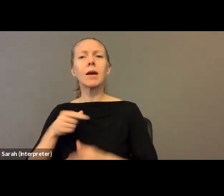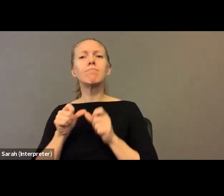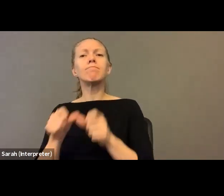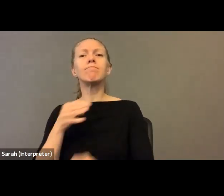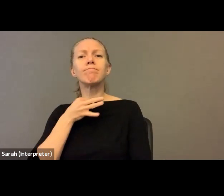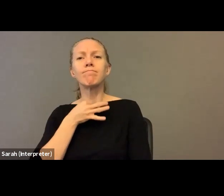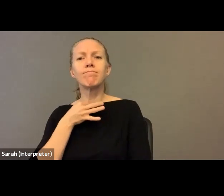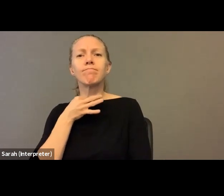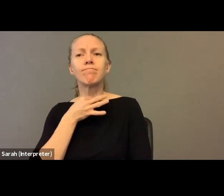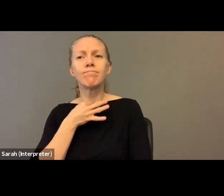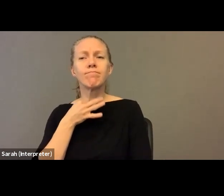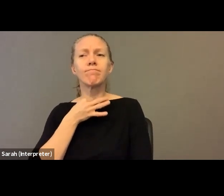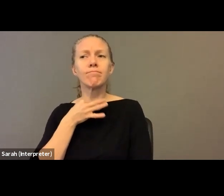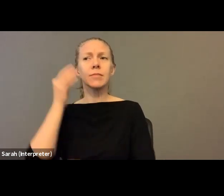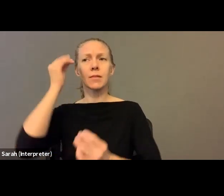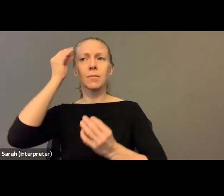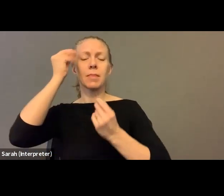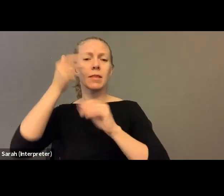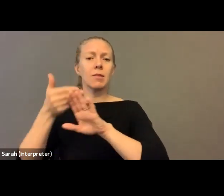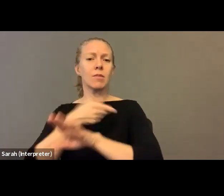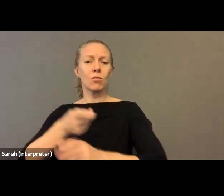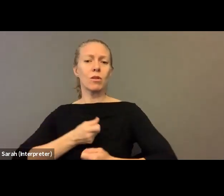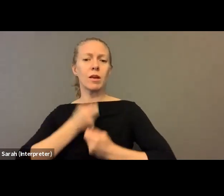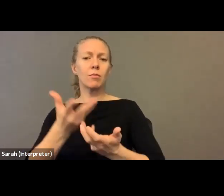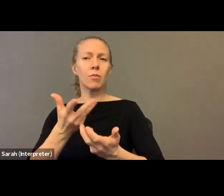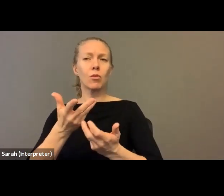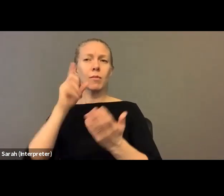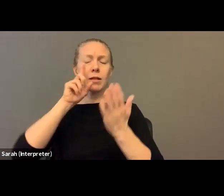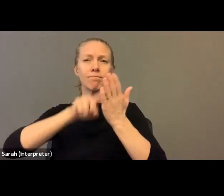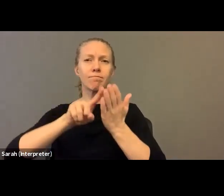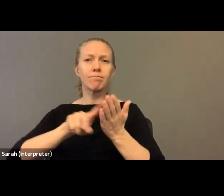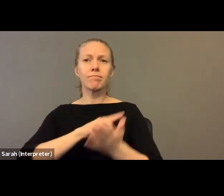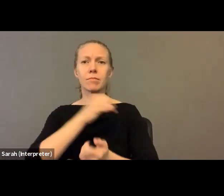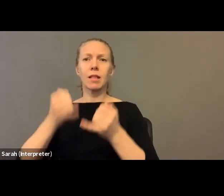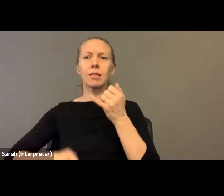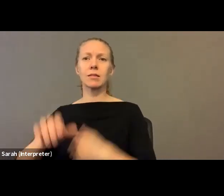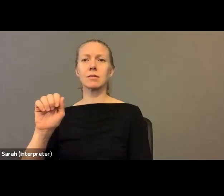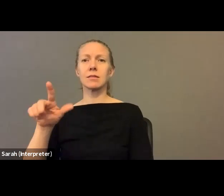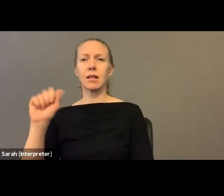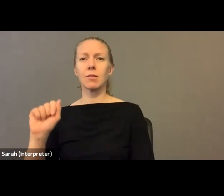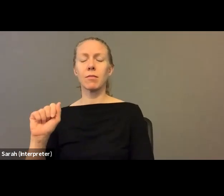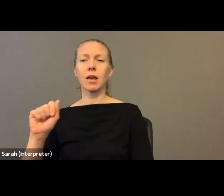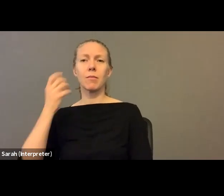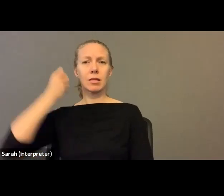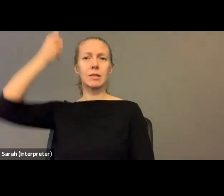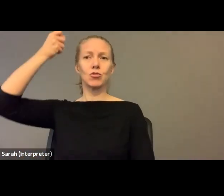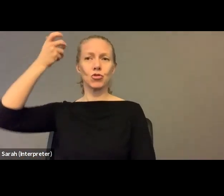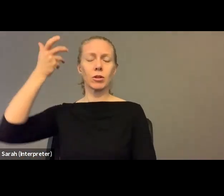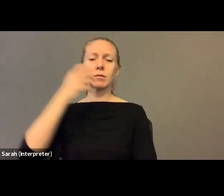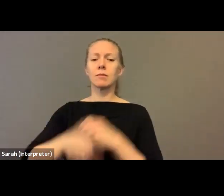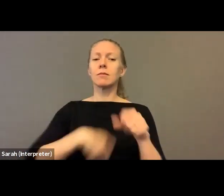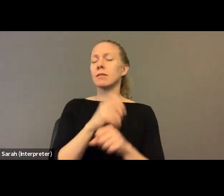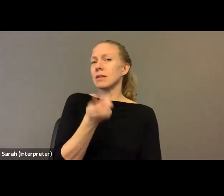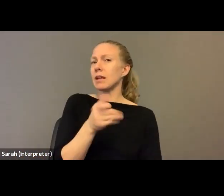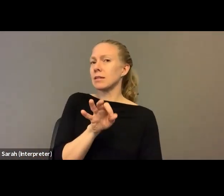poem and look up the last Indiana lynching on the books. 1930, Marion, not so